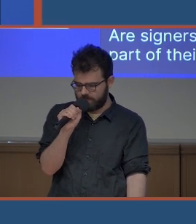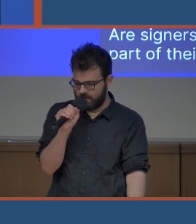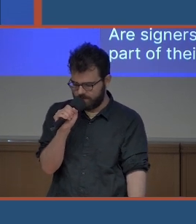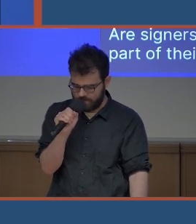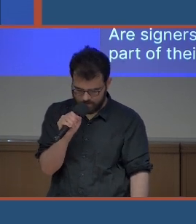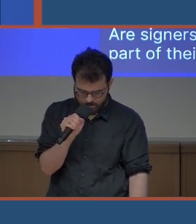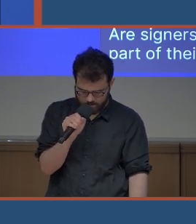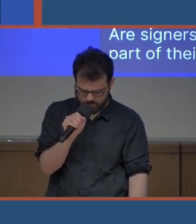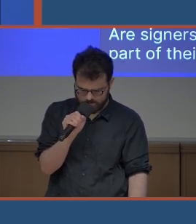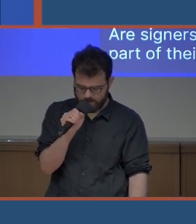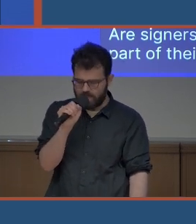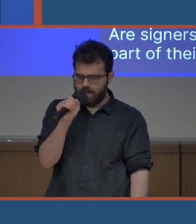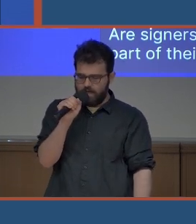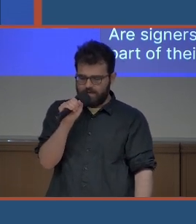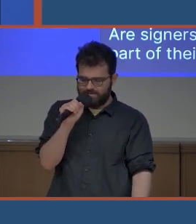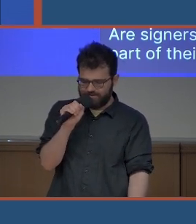Gallaudet